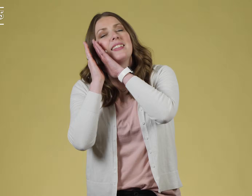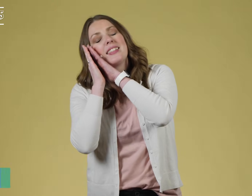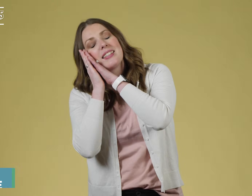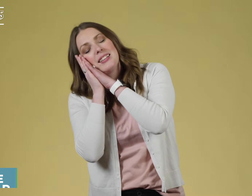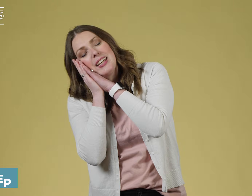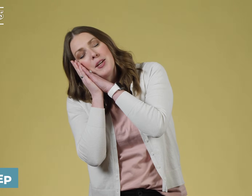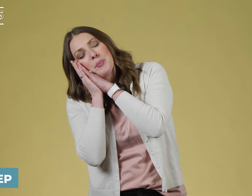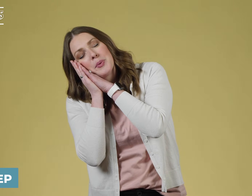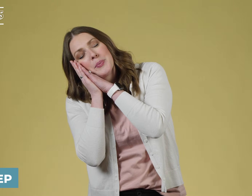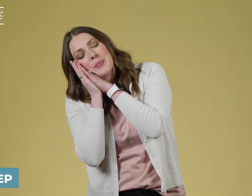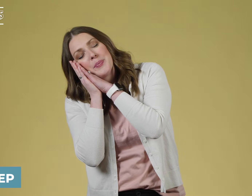Sleep.